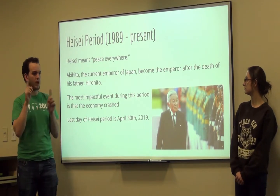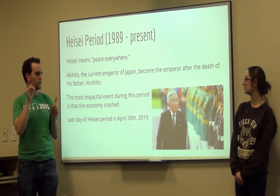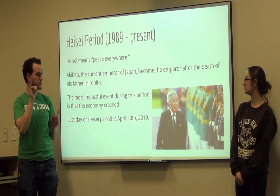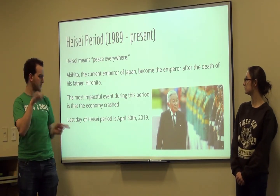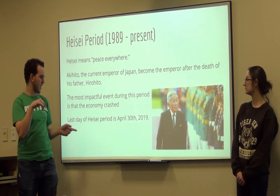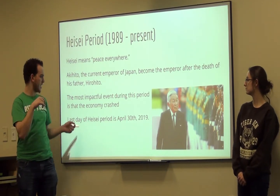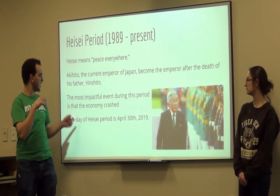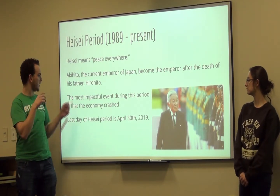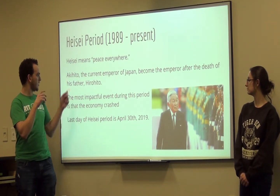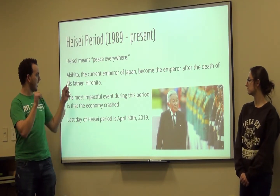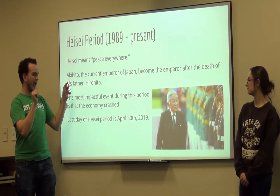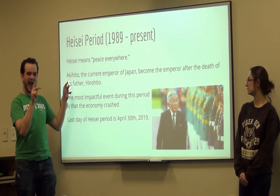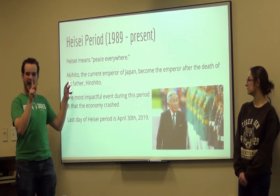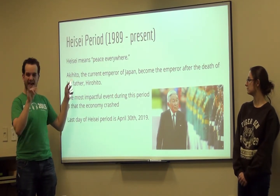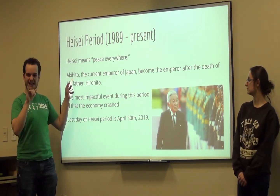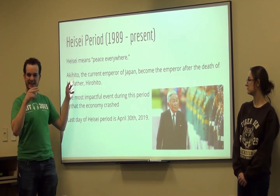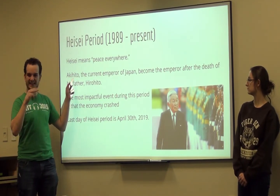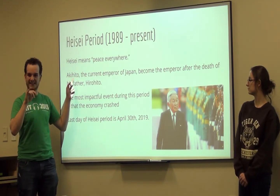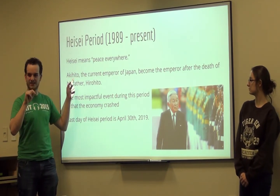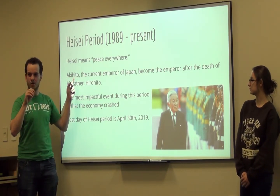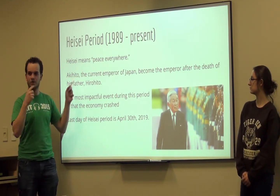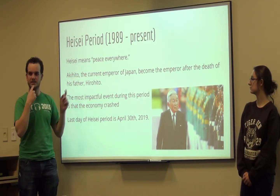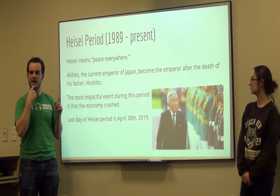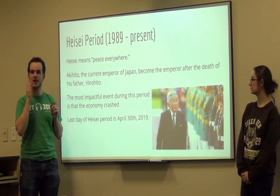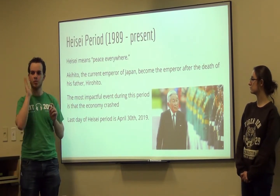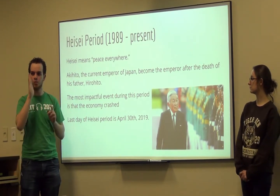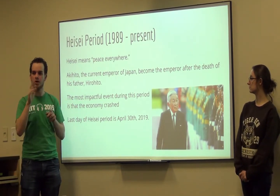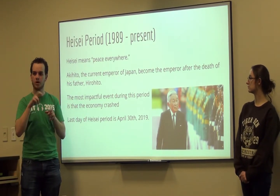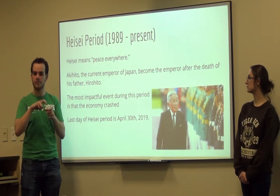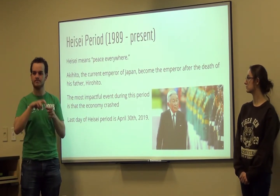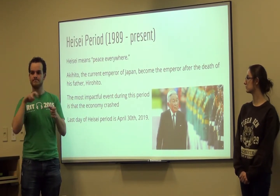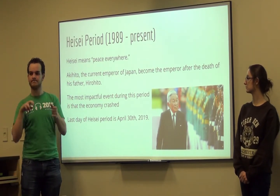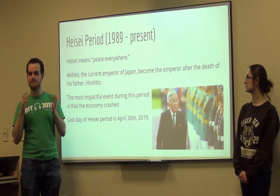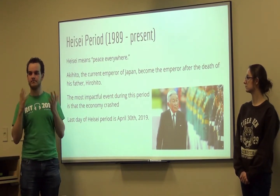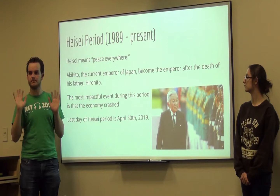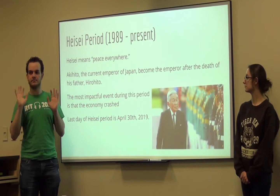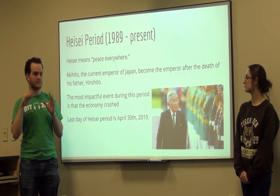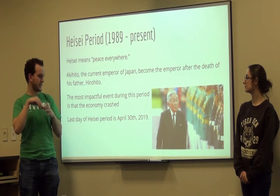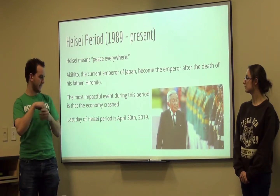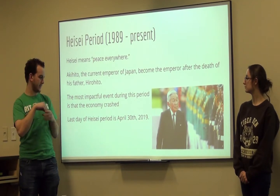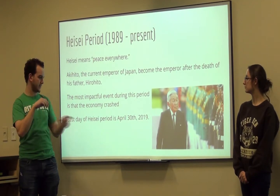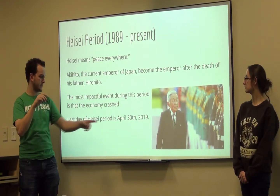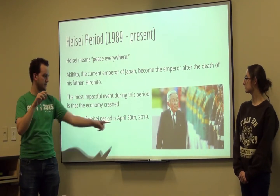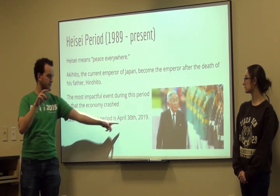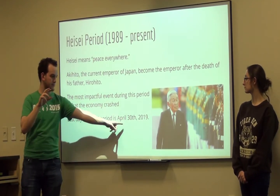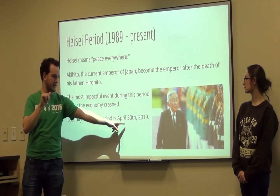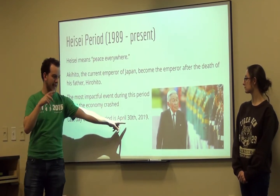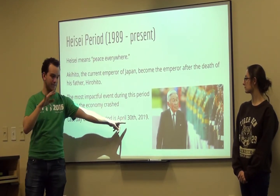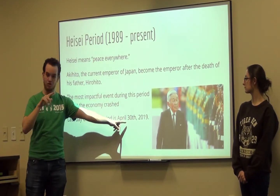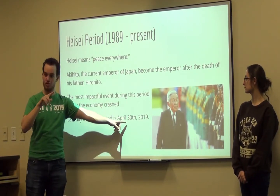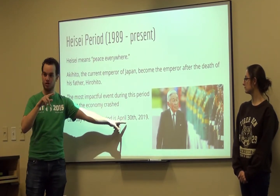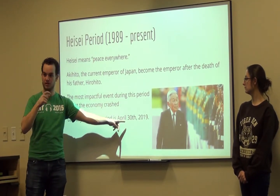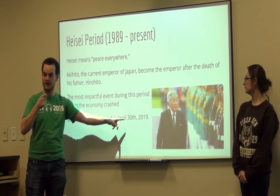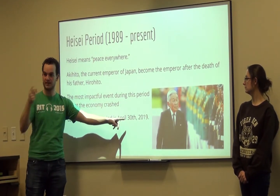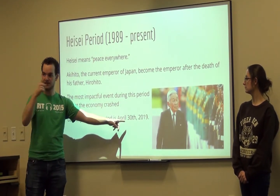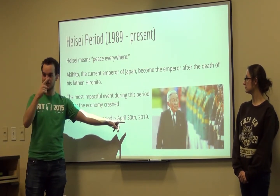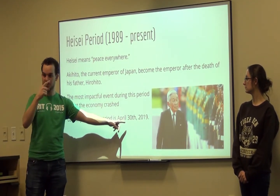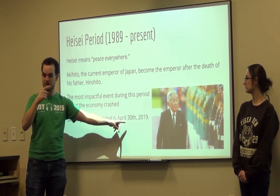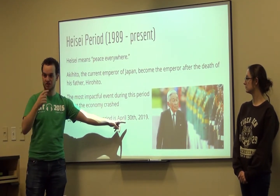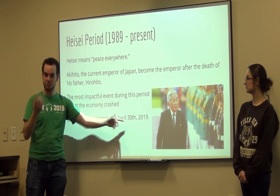I actually found this online that Akihito announced that he'll be stepping down from his position on April 30th of next